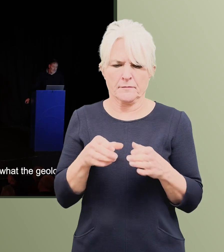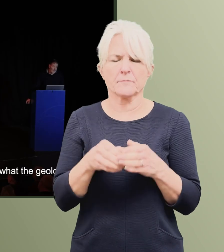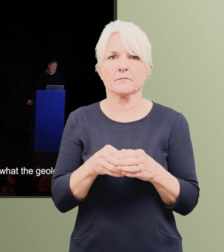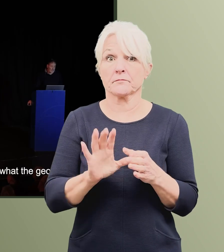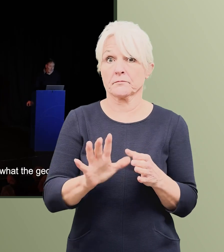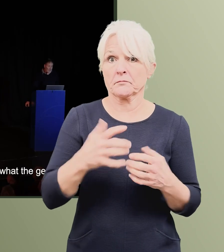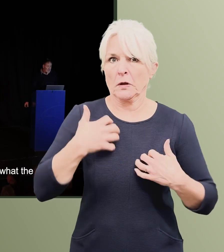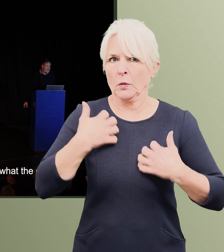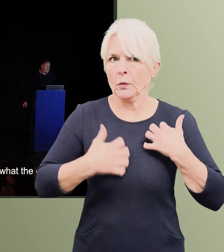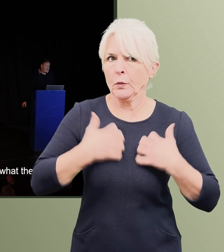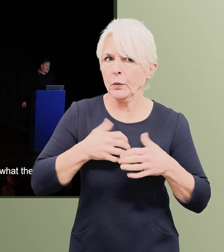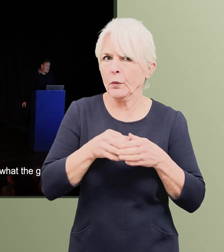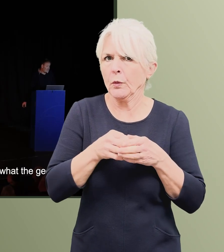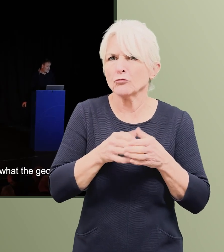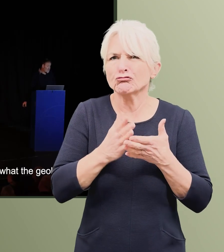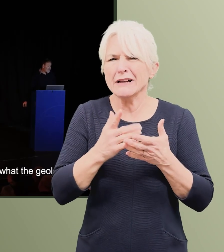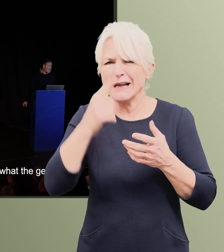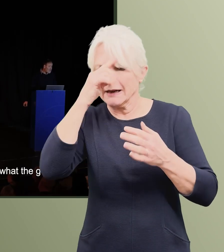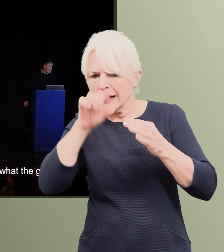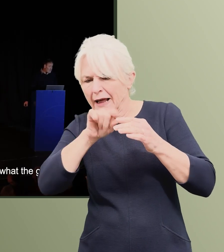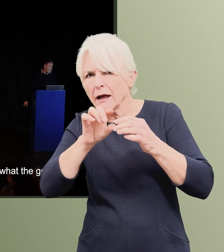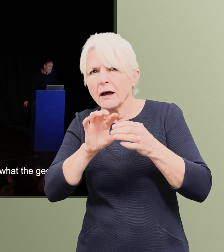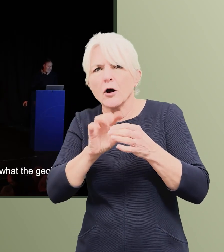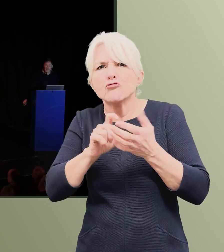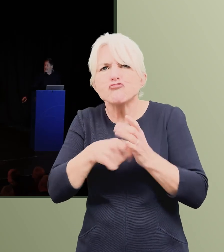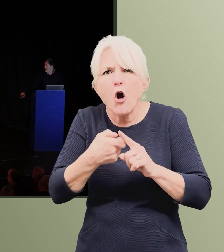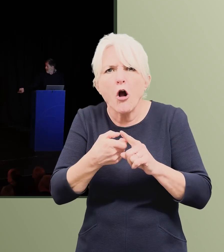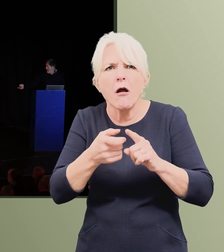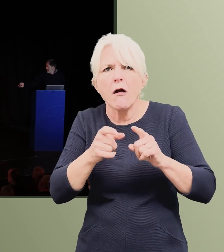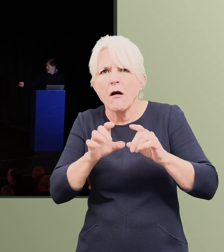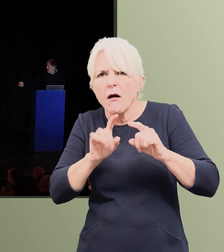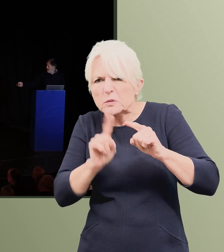for analysis. I was quite interested in to see what the geology was all about.